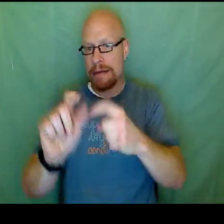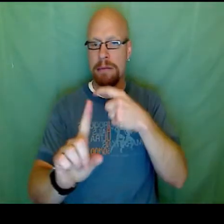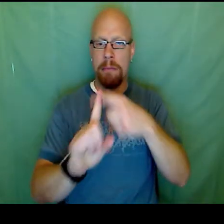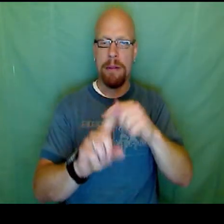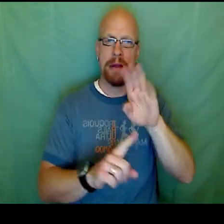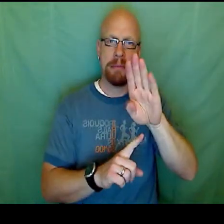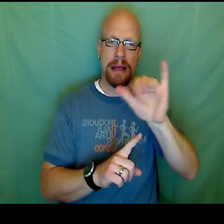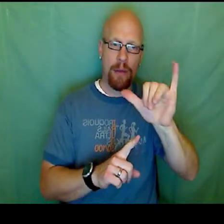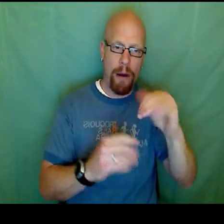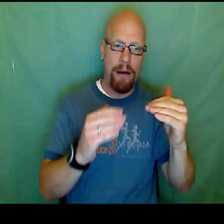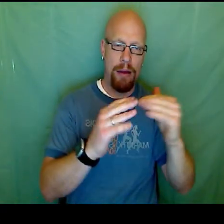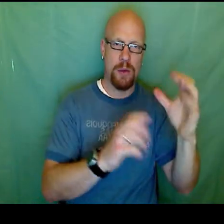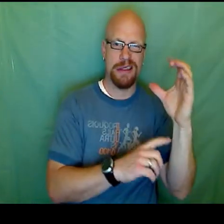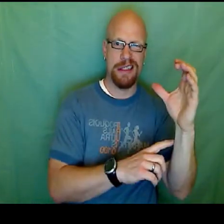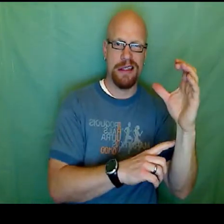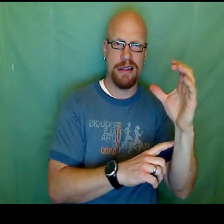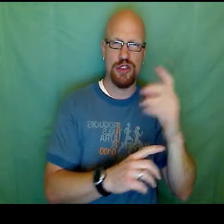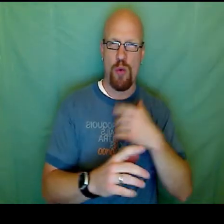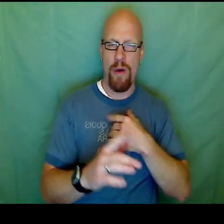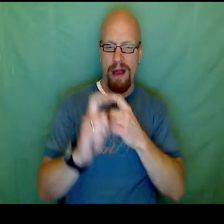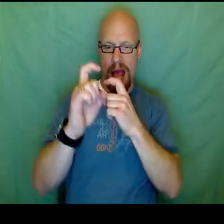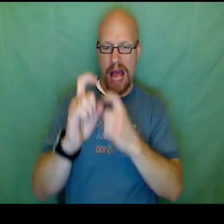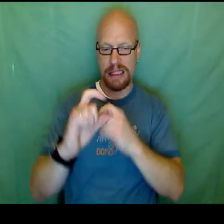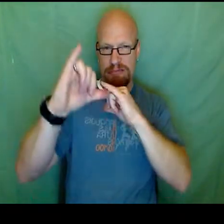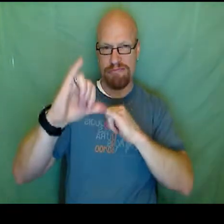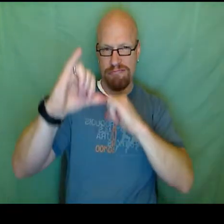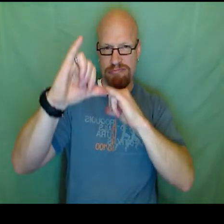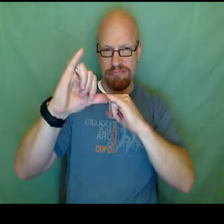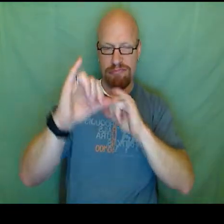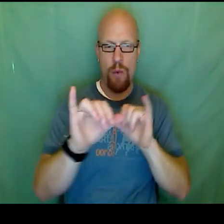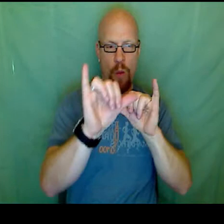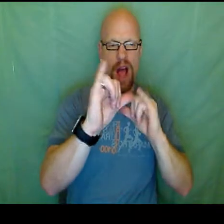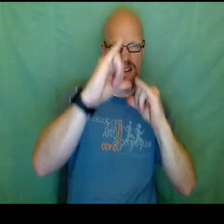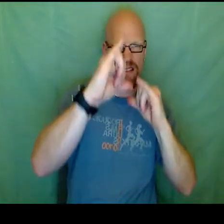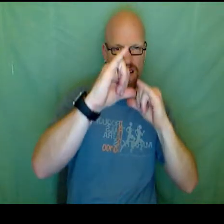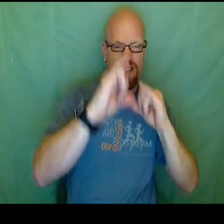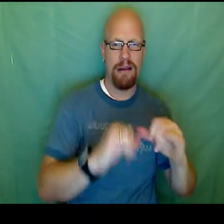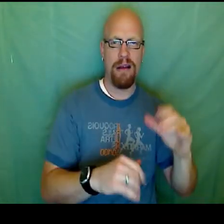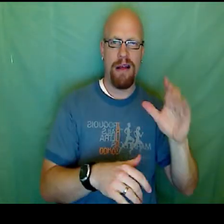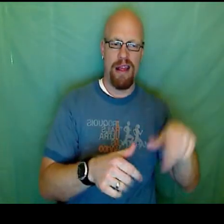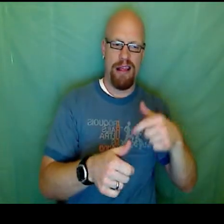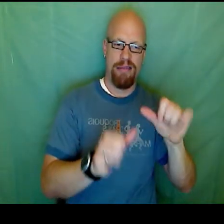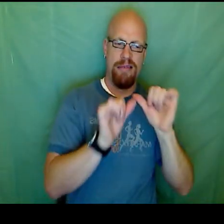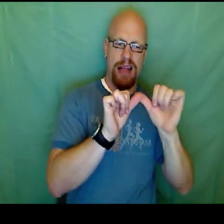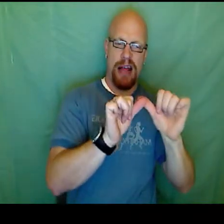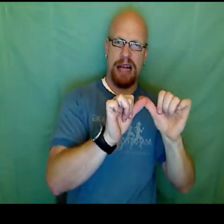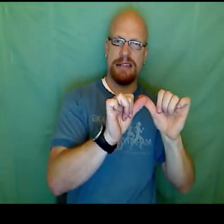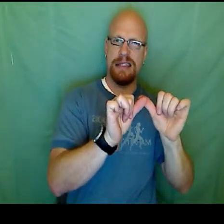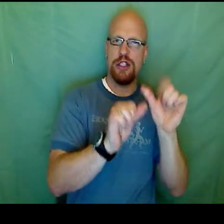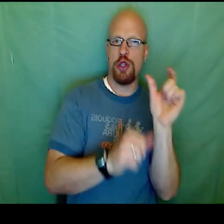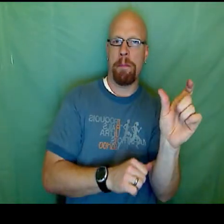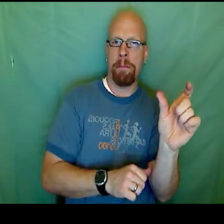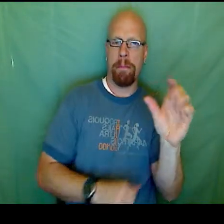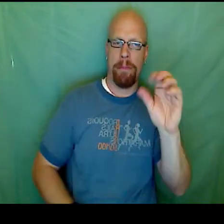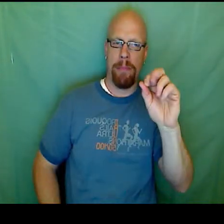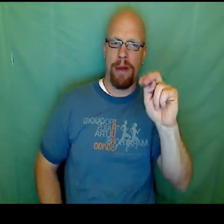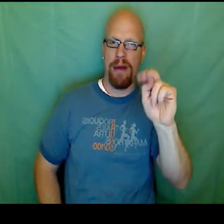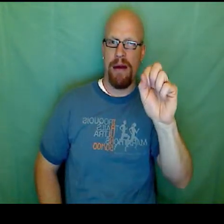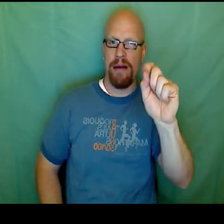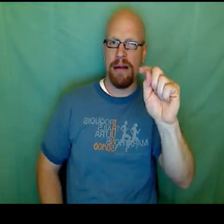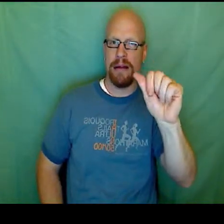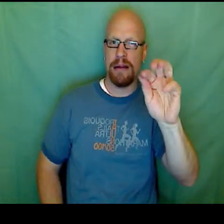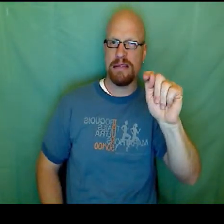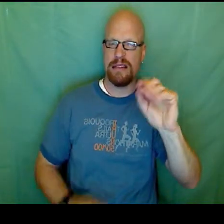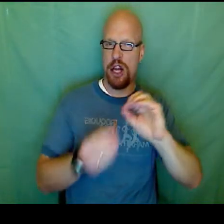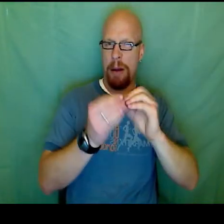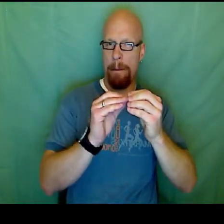It must be like ax plus by equals c. So we have the x's under each other and the